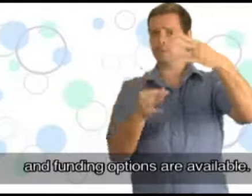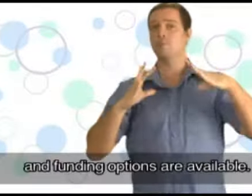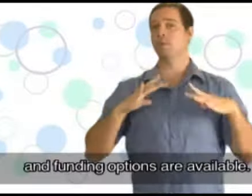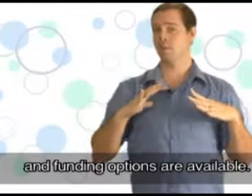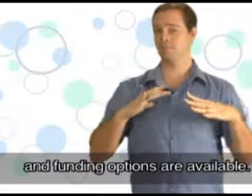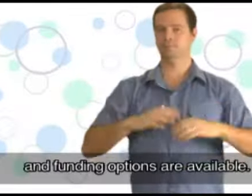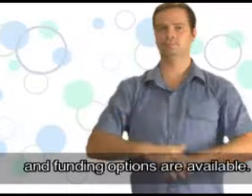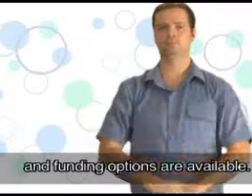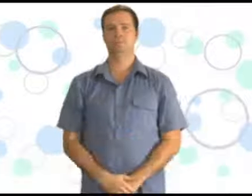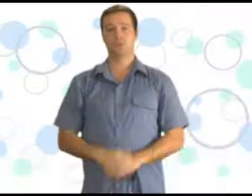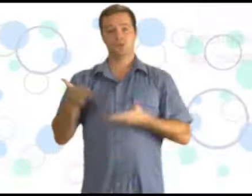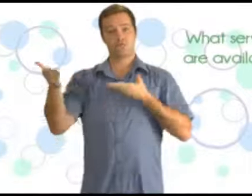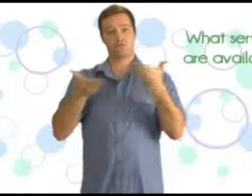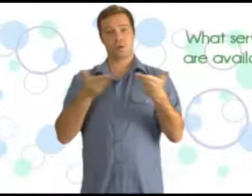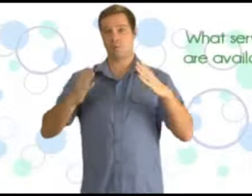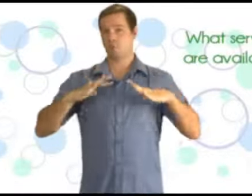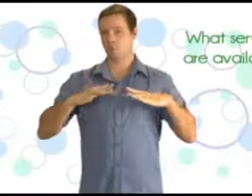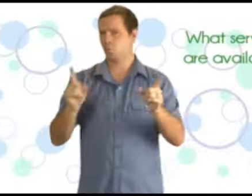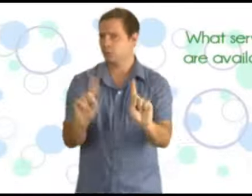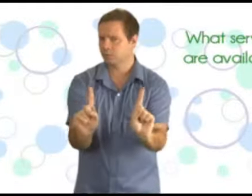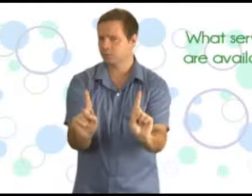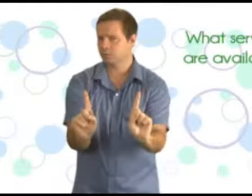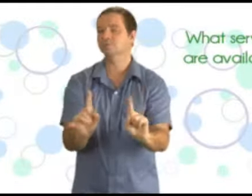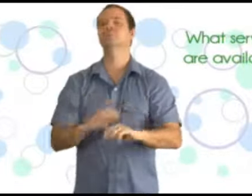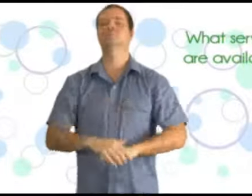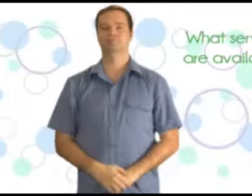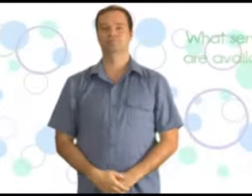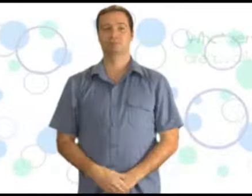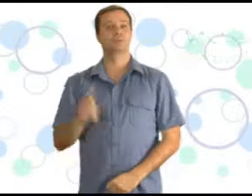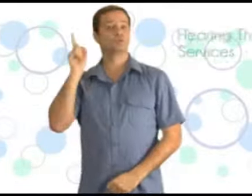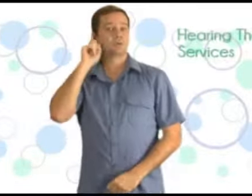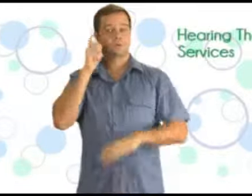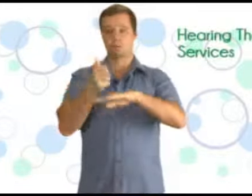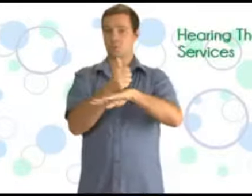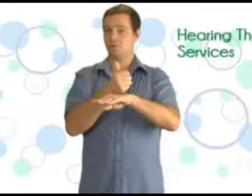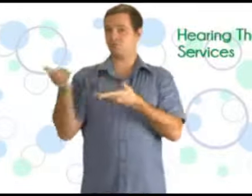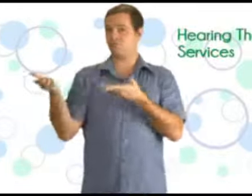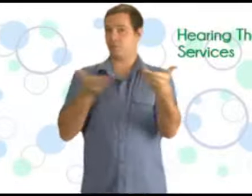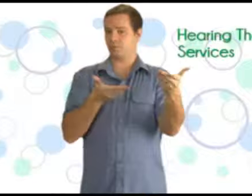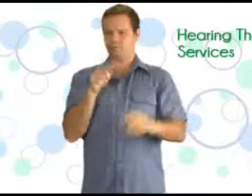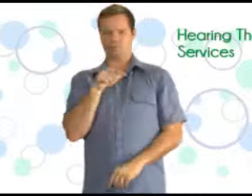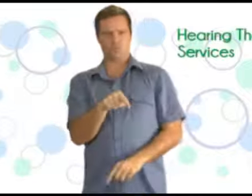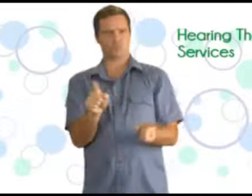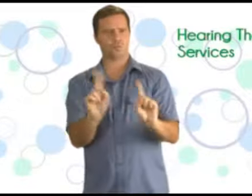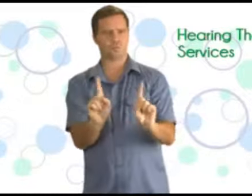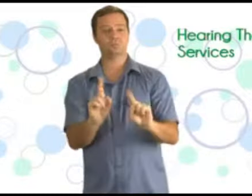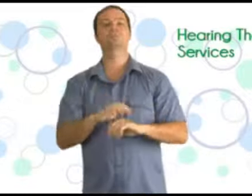and funding options are available. What services are available? Hearing therapy services.